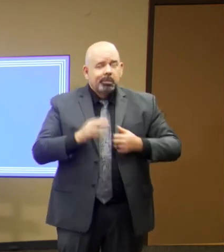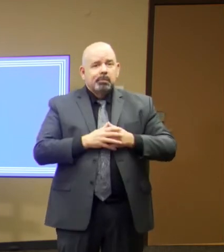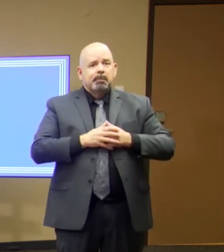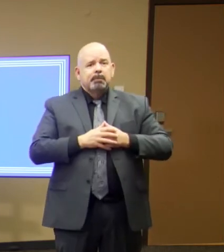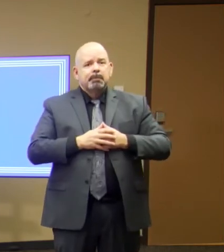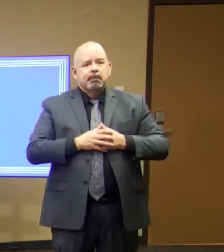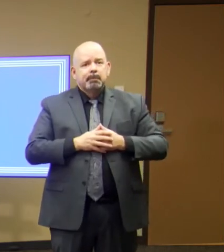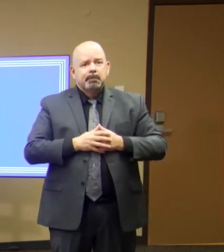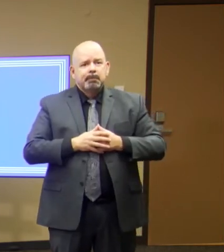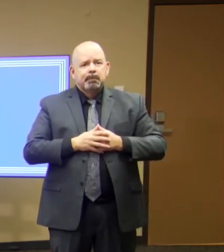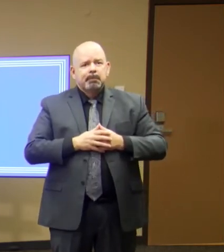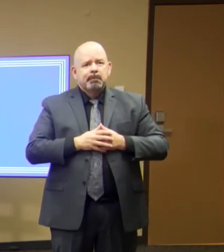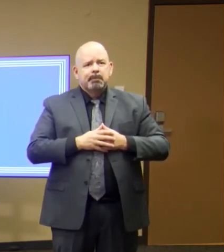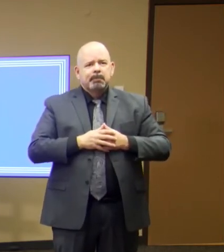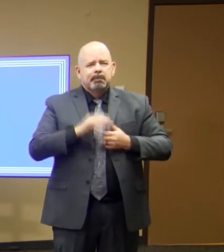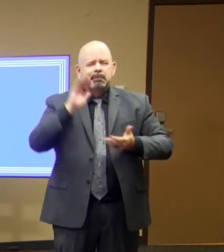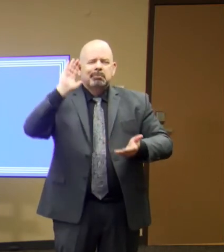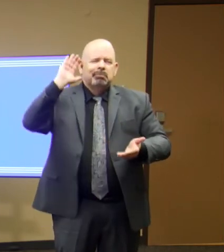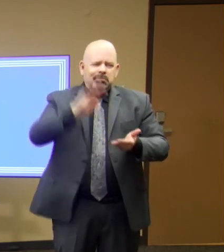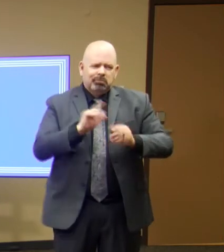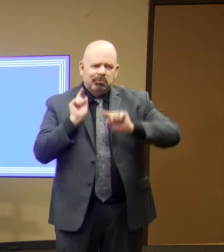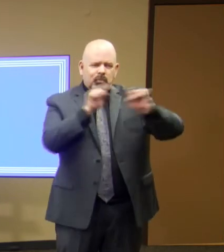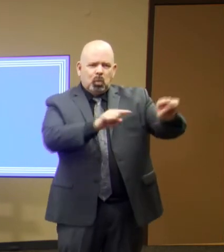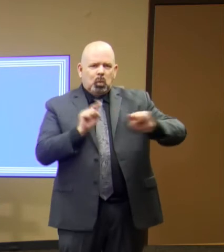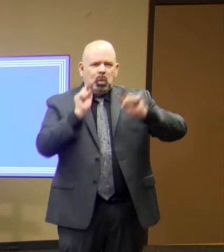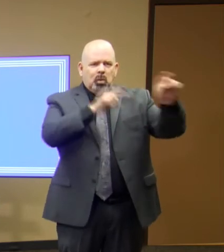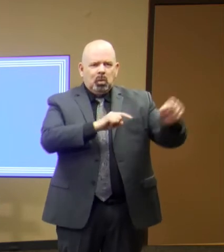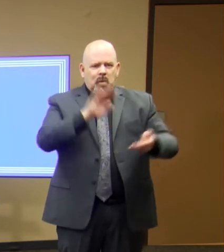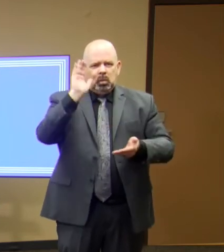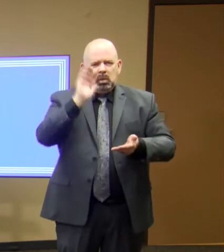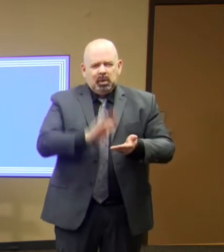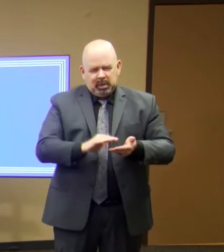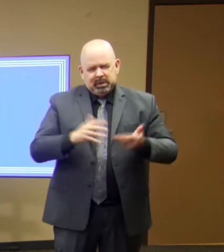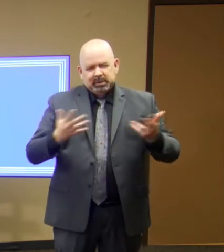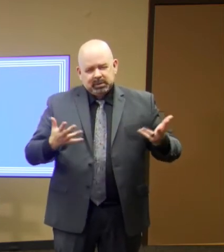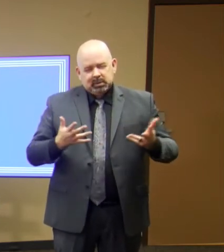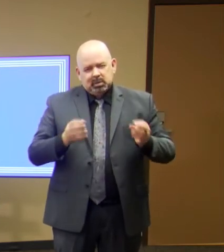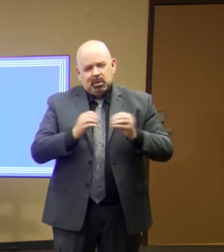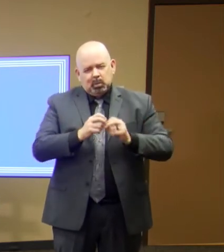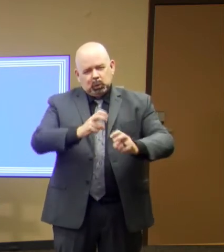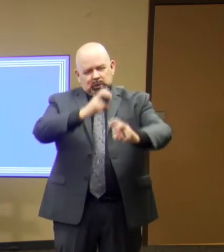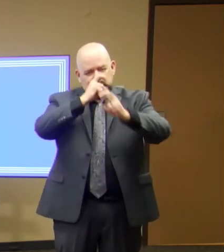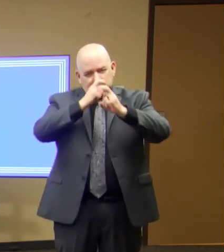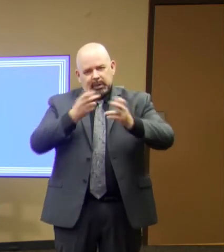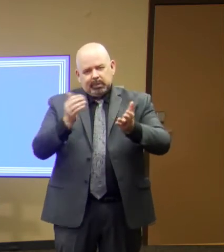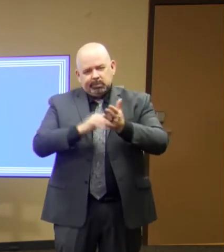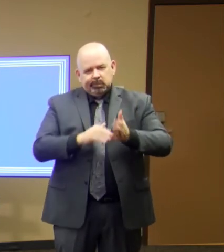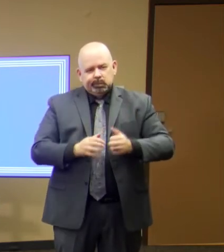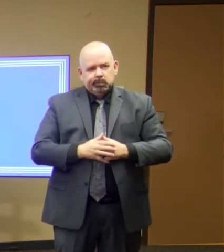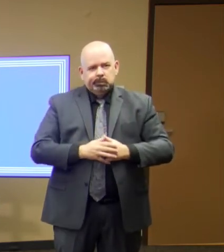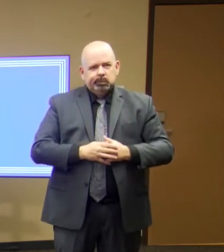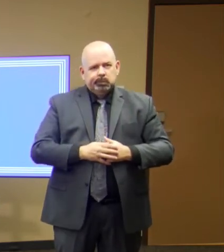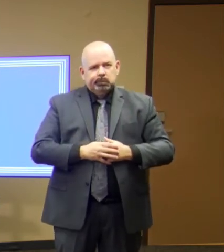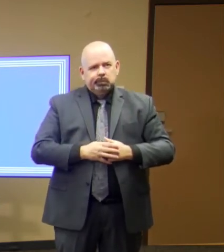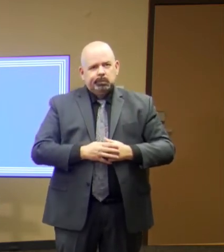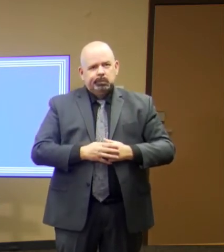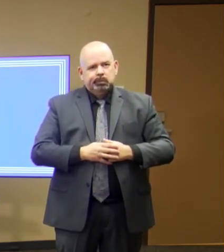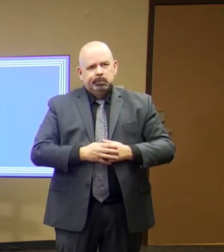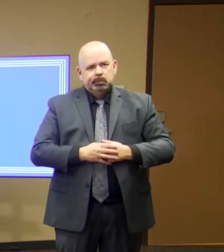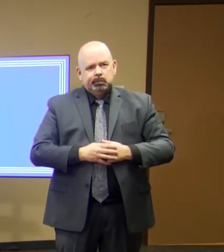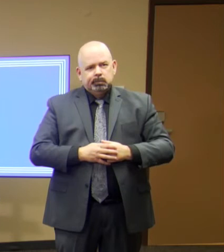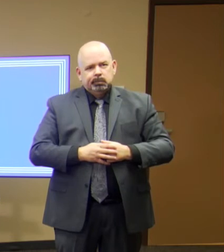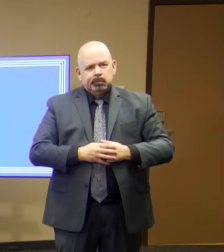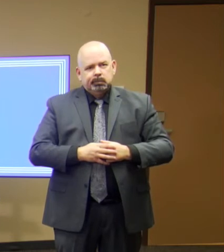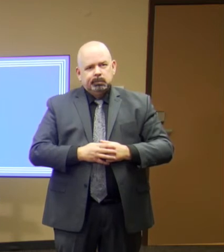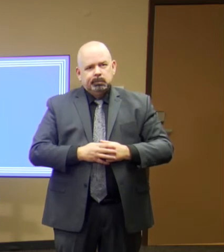would be tightened up. They're reminding us that it is their preference that we not do group classes in gyms,